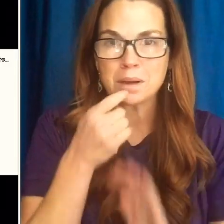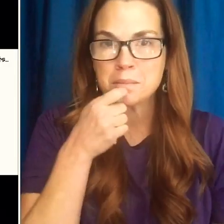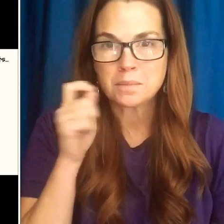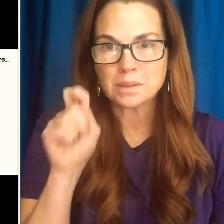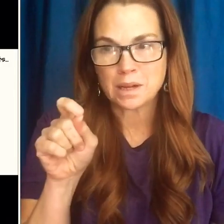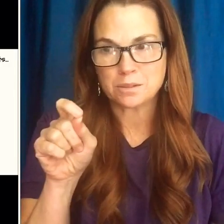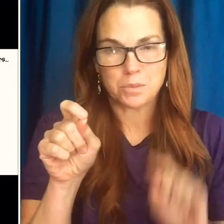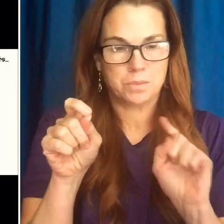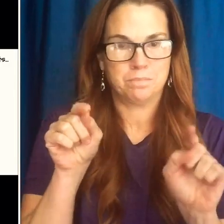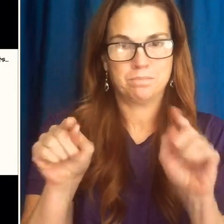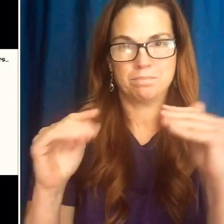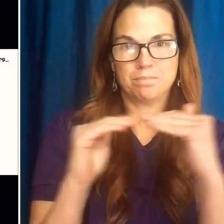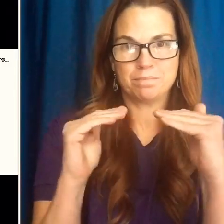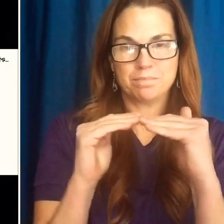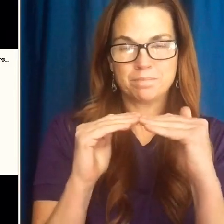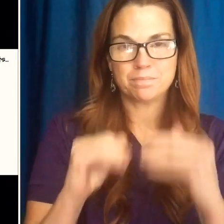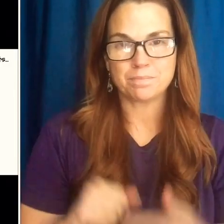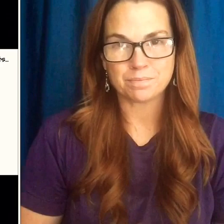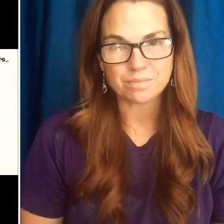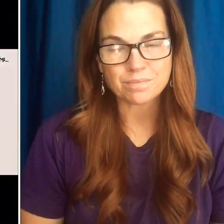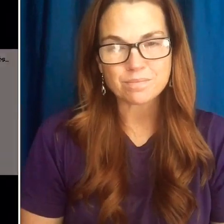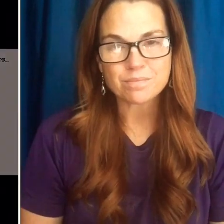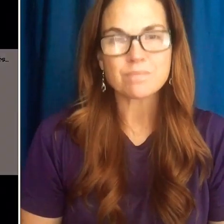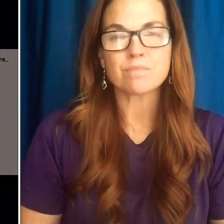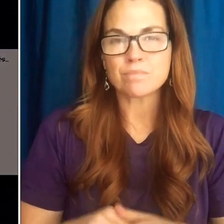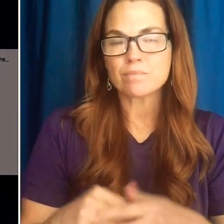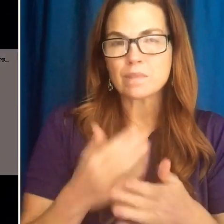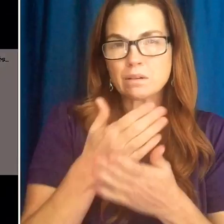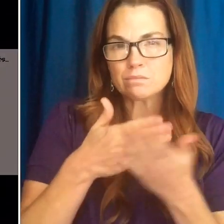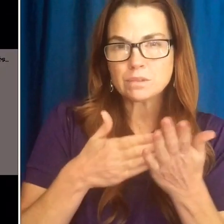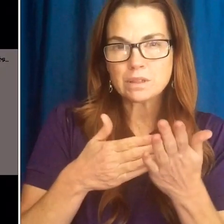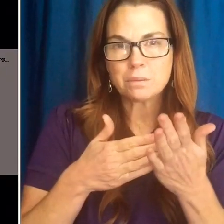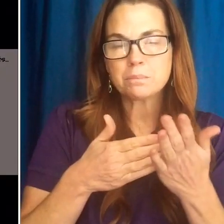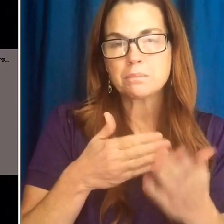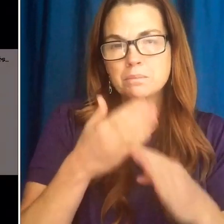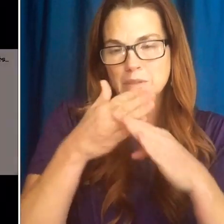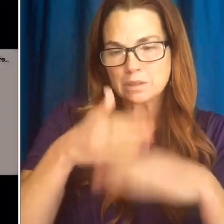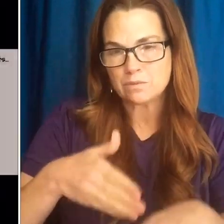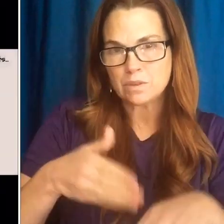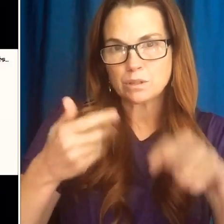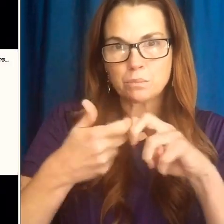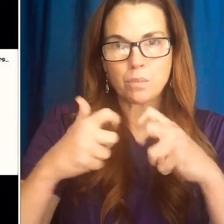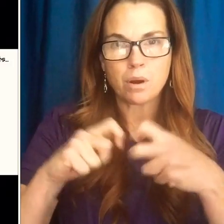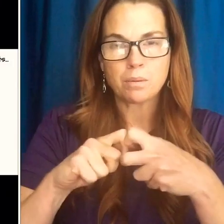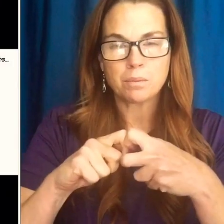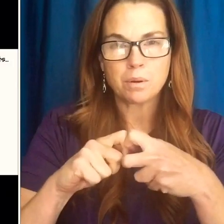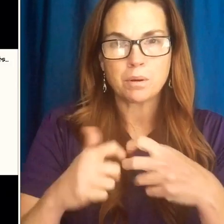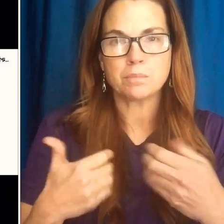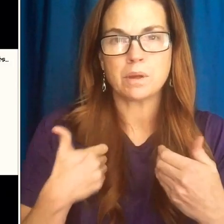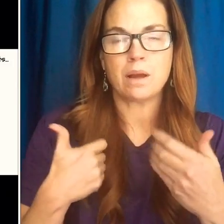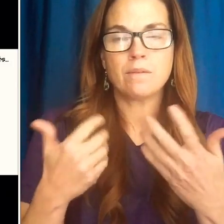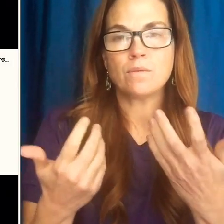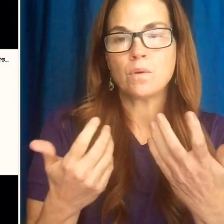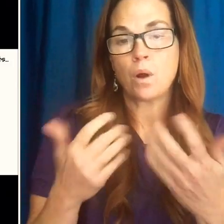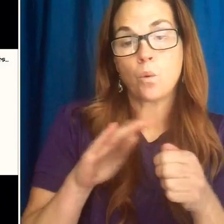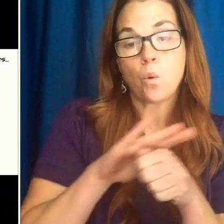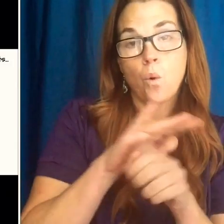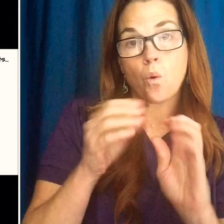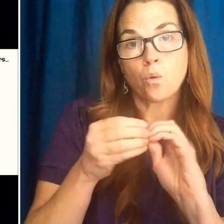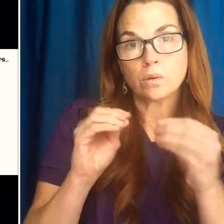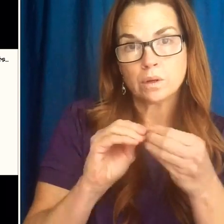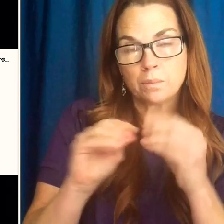Some division problems have whole number quotients. For example, 12 divided into 6